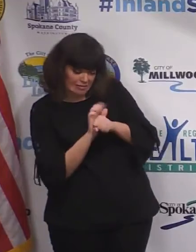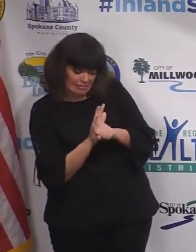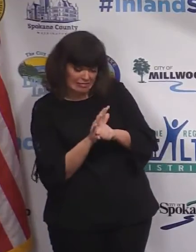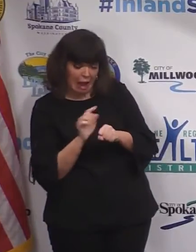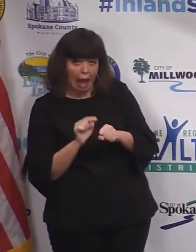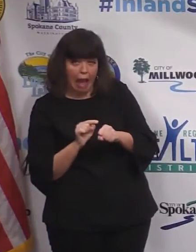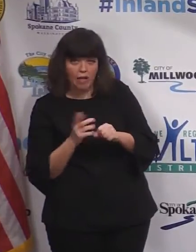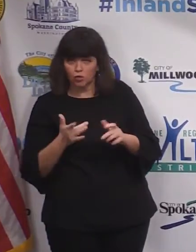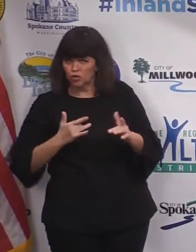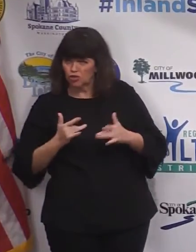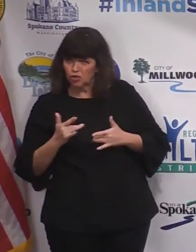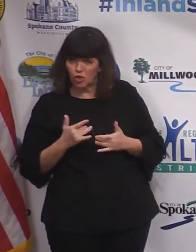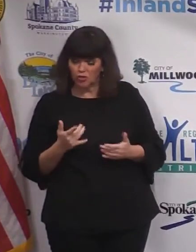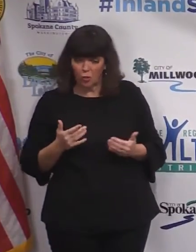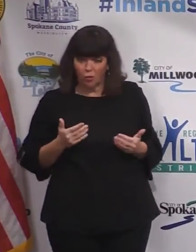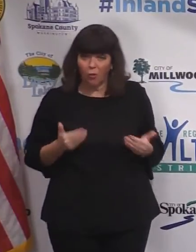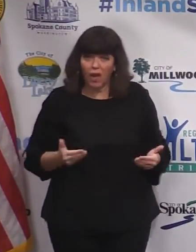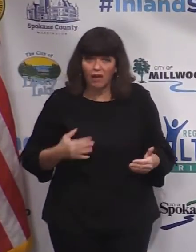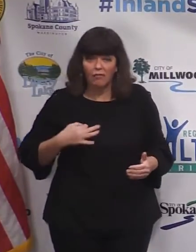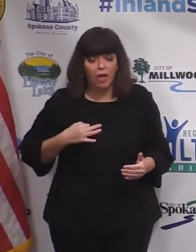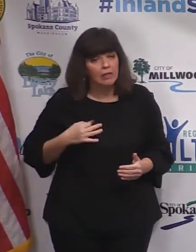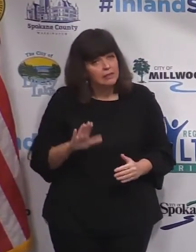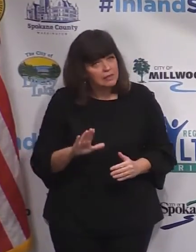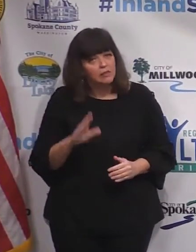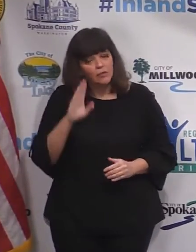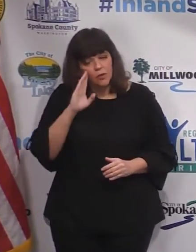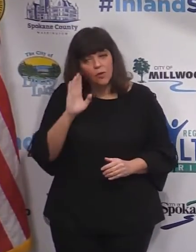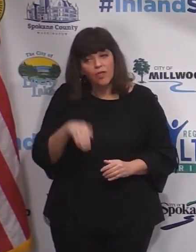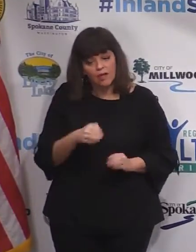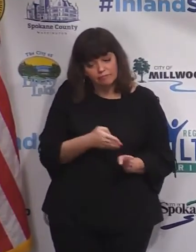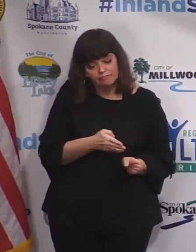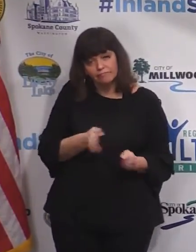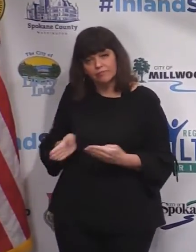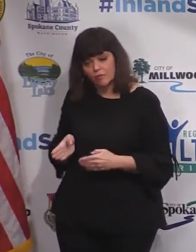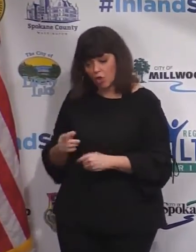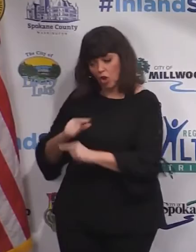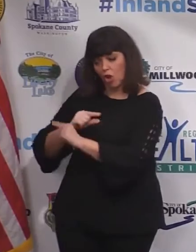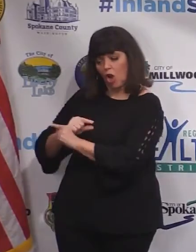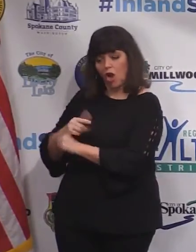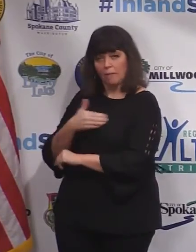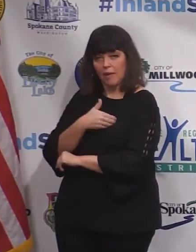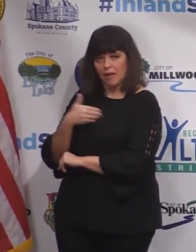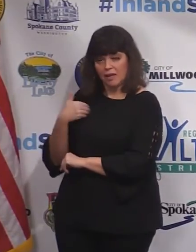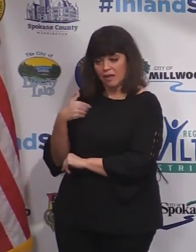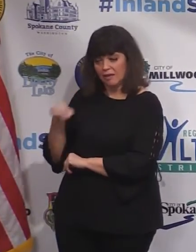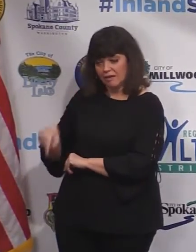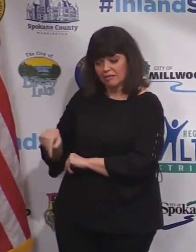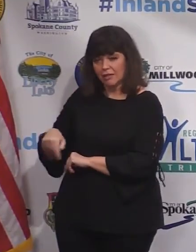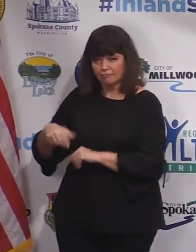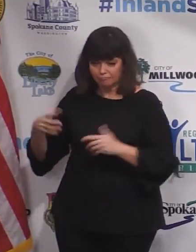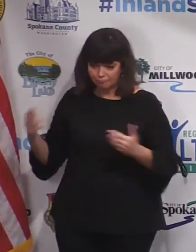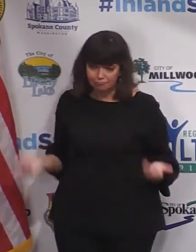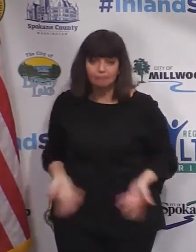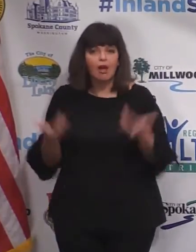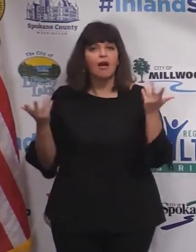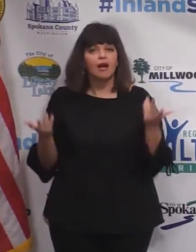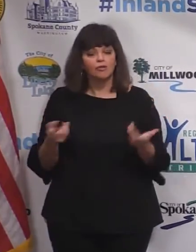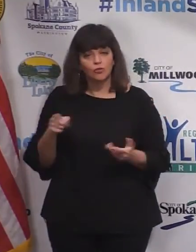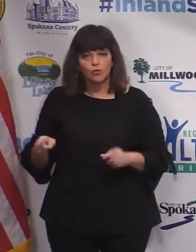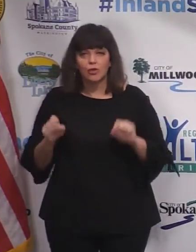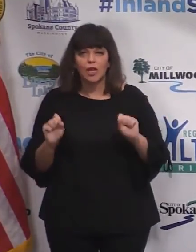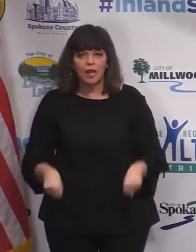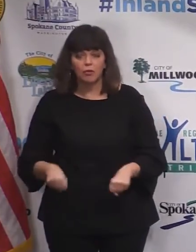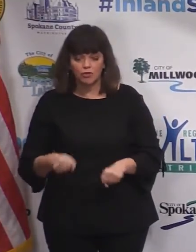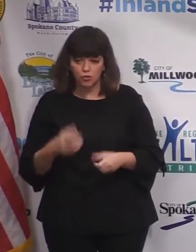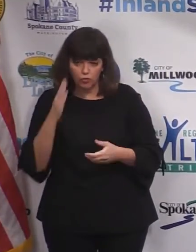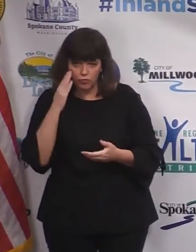volunteers are over 60 in normal times. Guard members are addressing a critical need to process bulk donations of produce, frozen foods, and dry